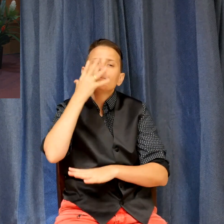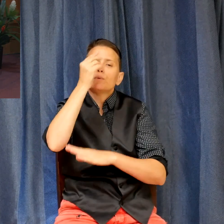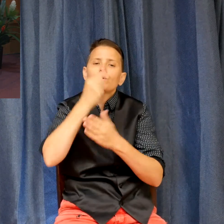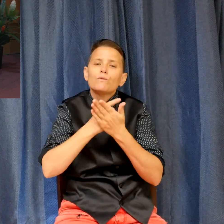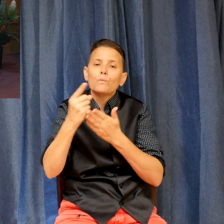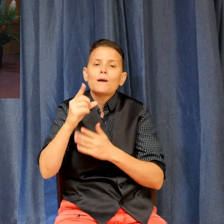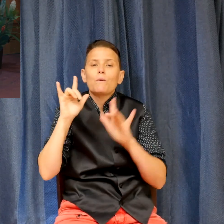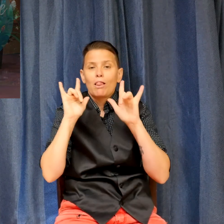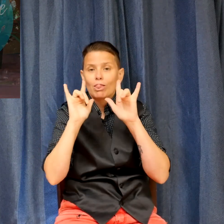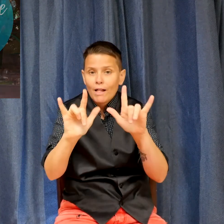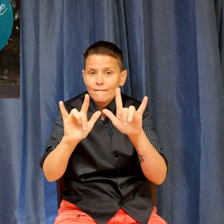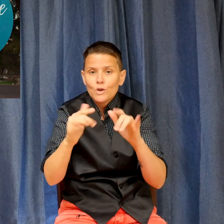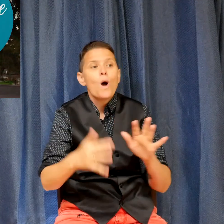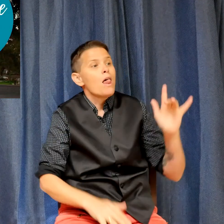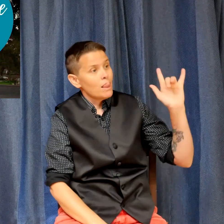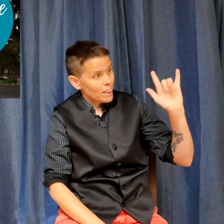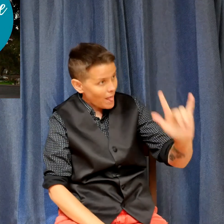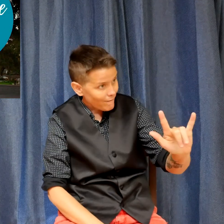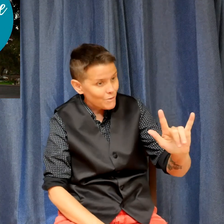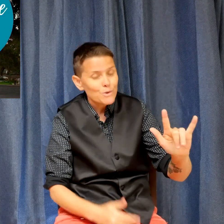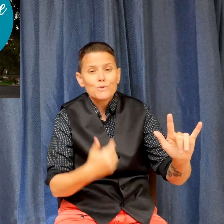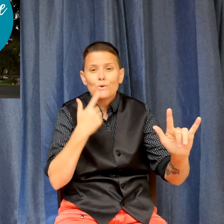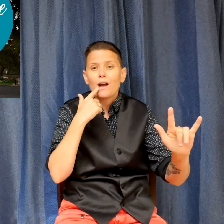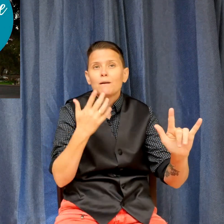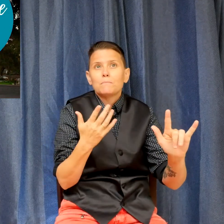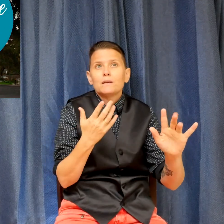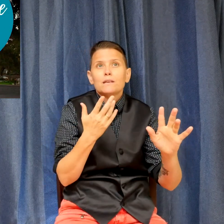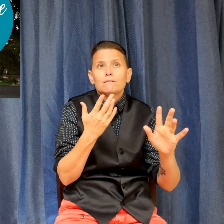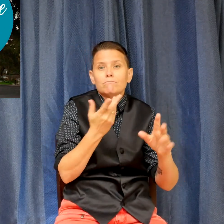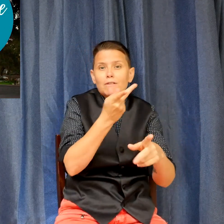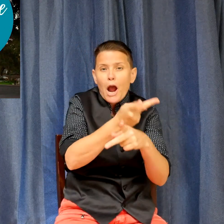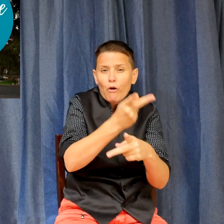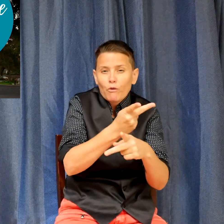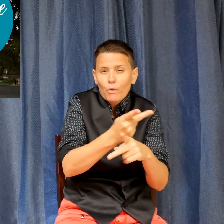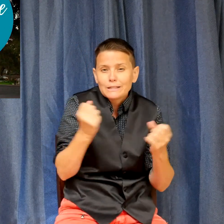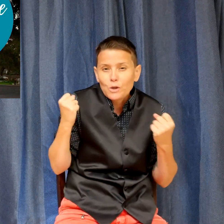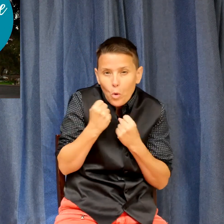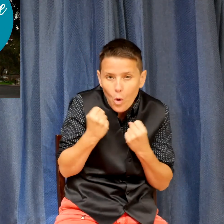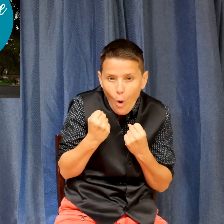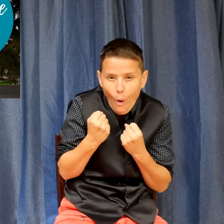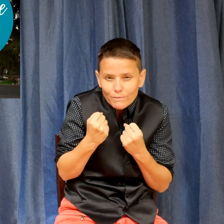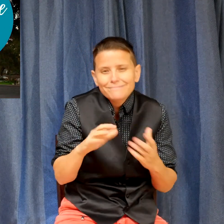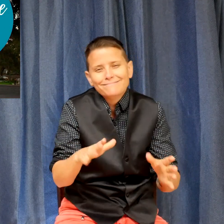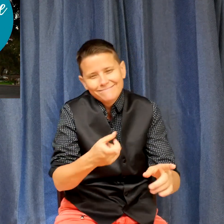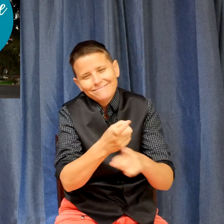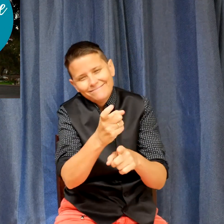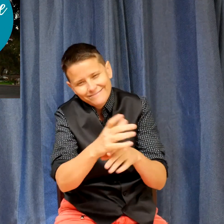Love you, and be careful out there. It's a little chilly. Take care. See ya.